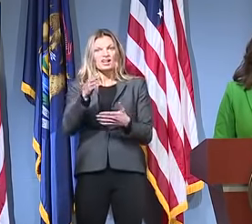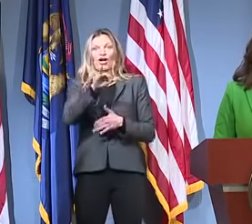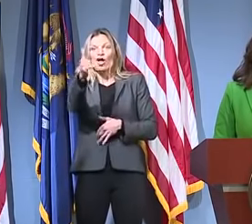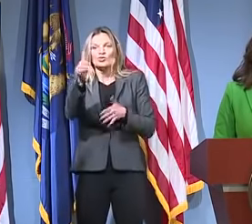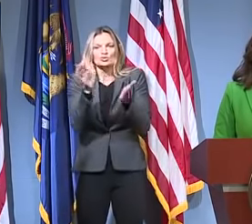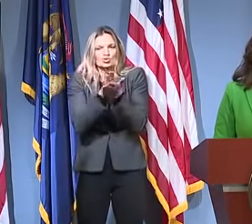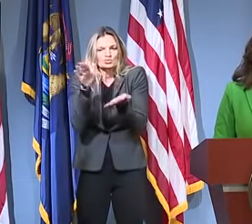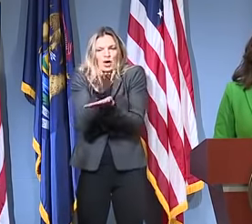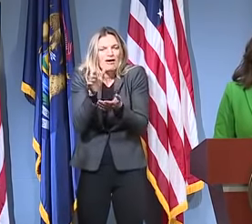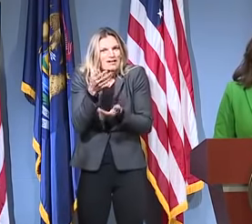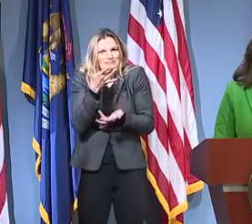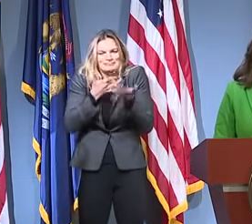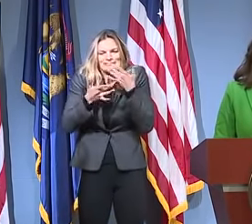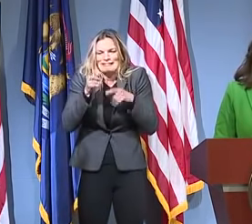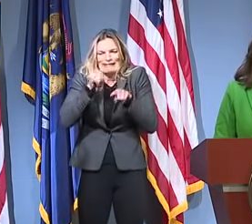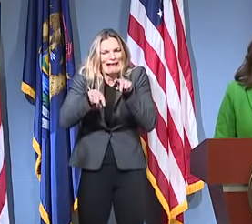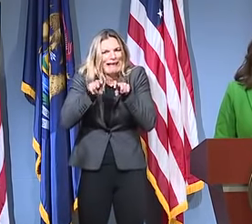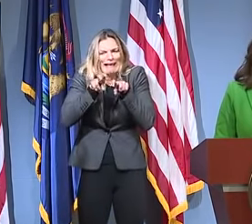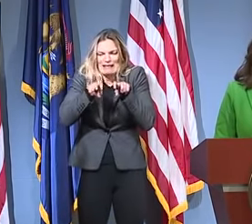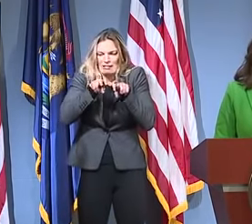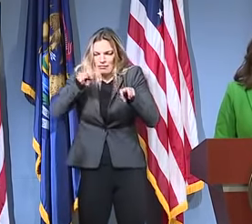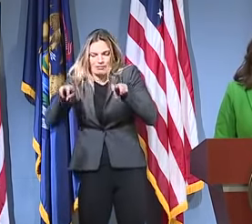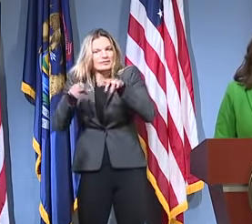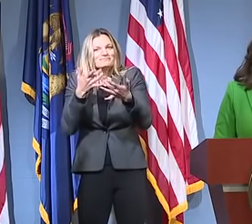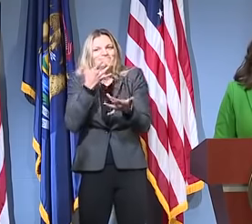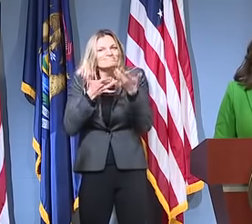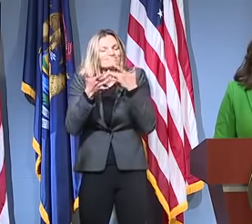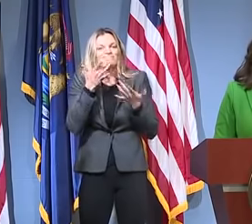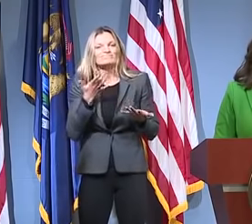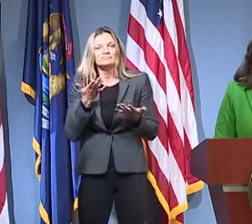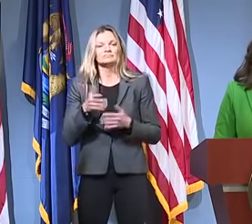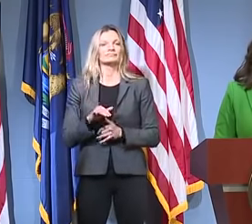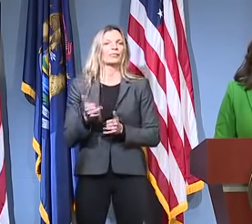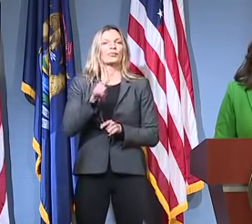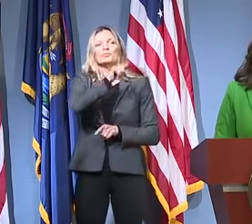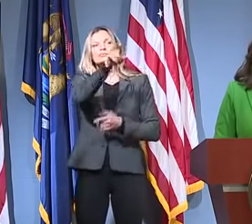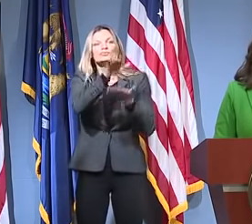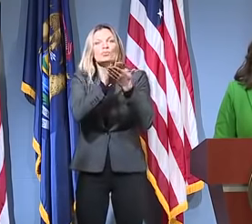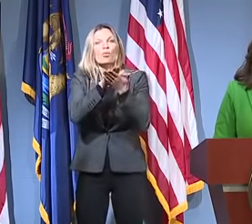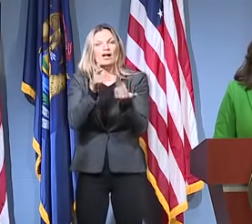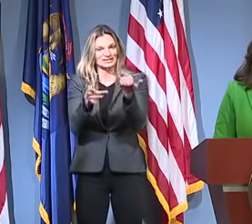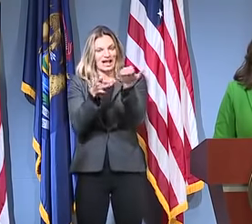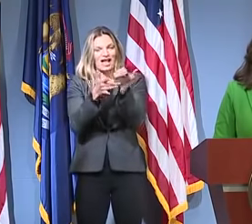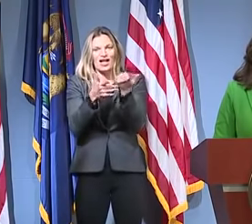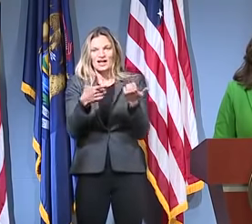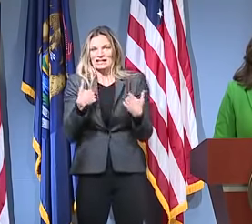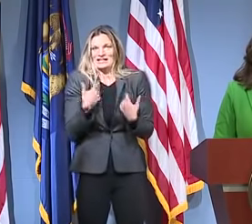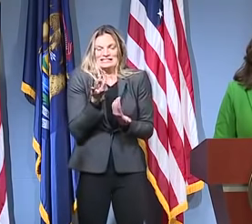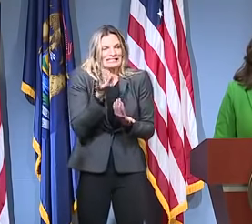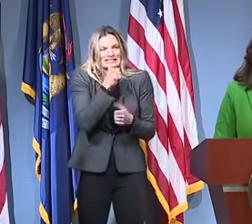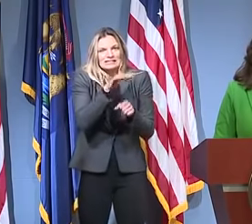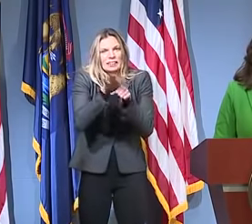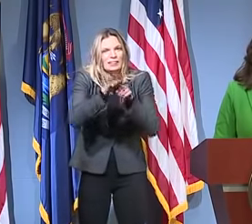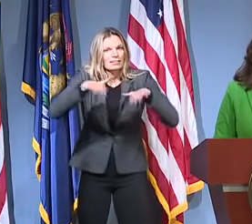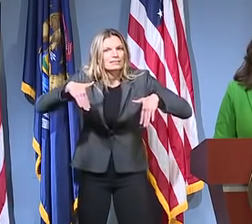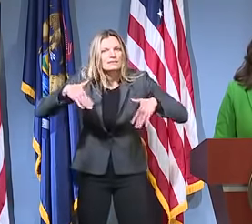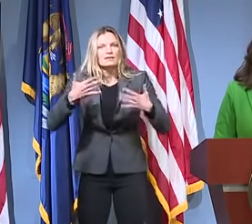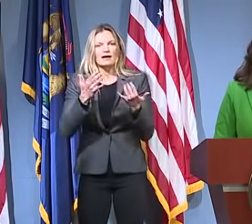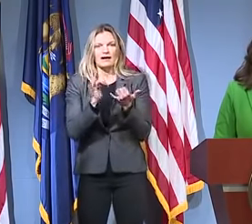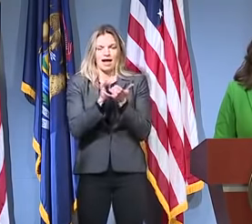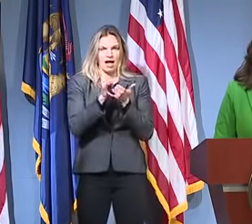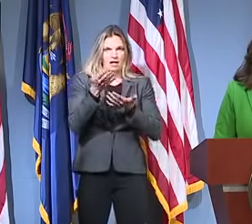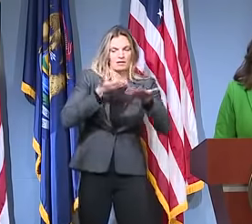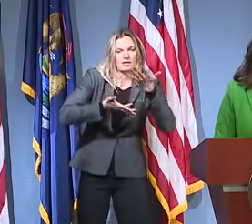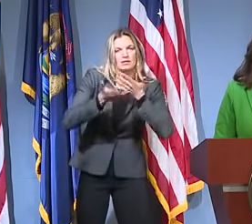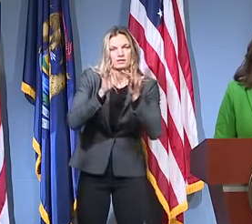already existing with regard to distance learning through technology, the use of technology. And so a one-size-fits-all